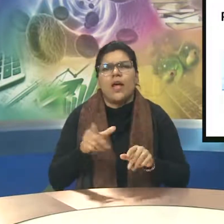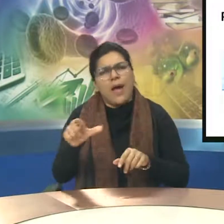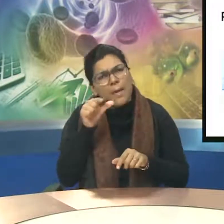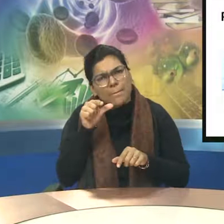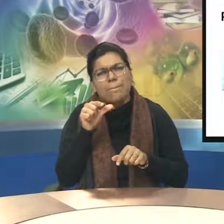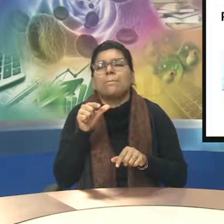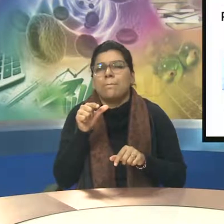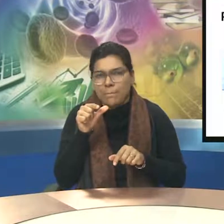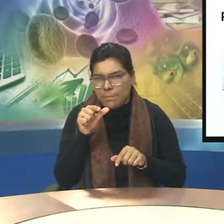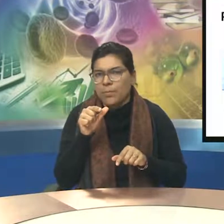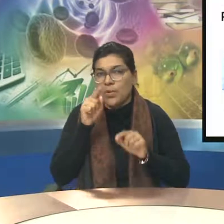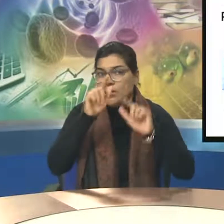easily